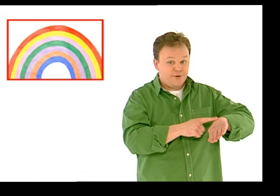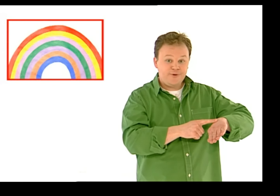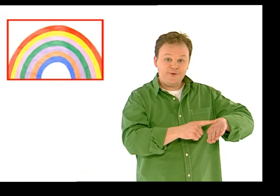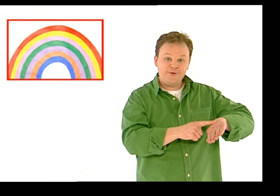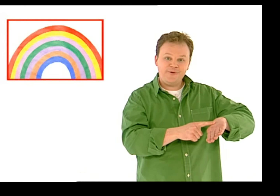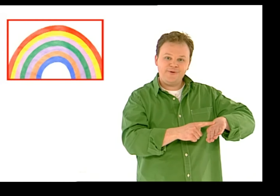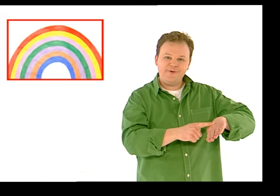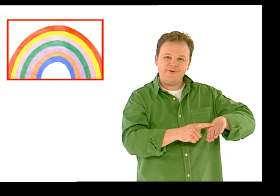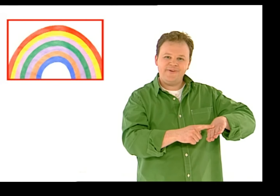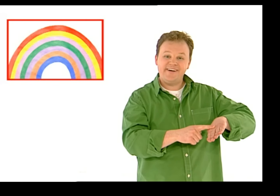blue.